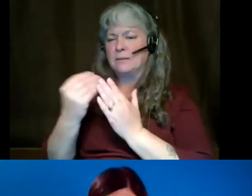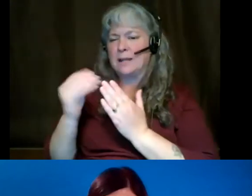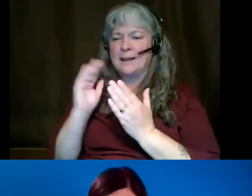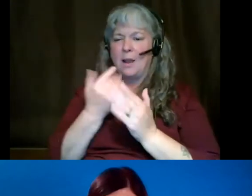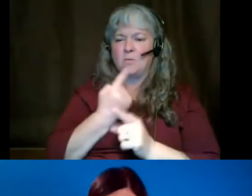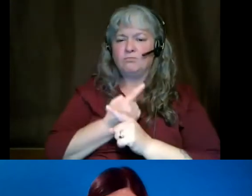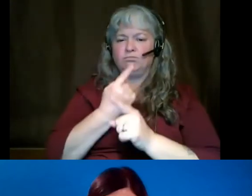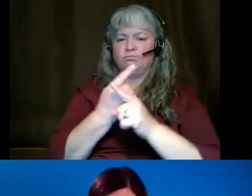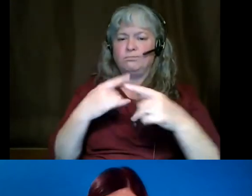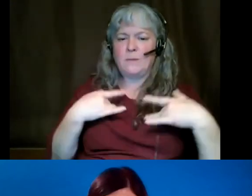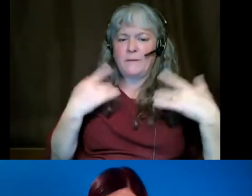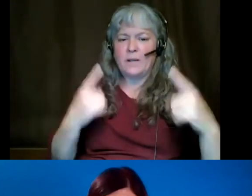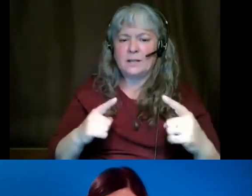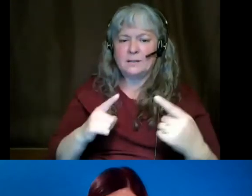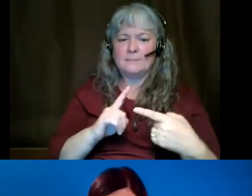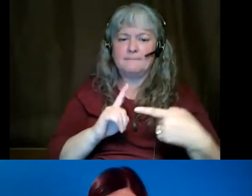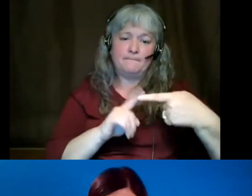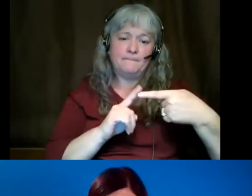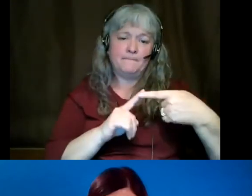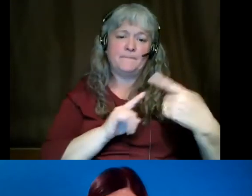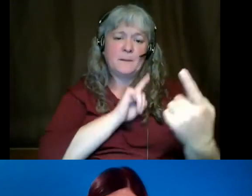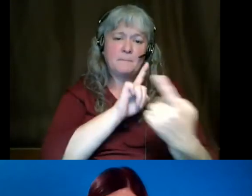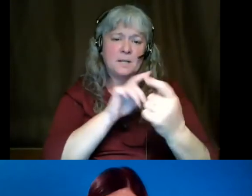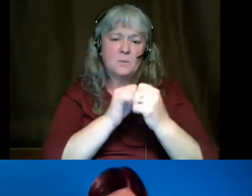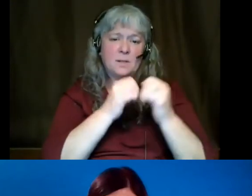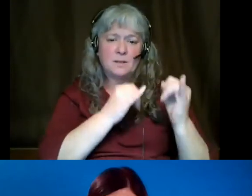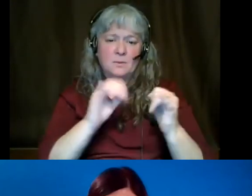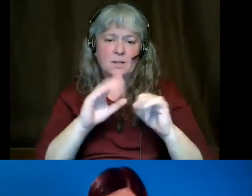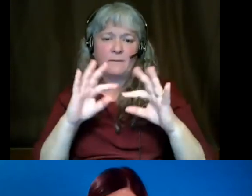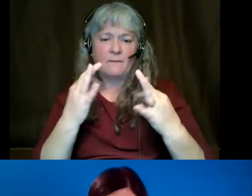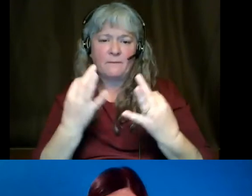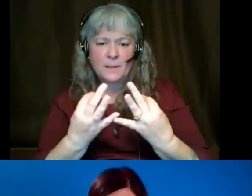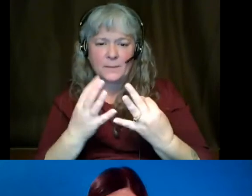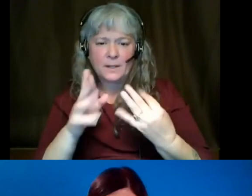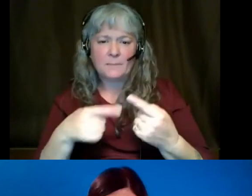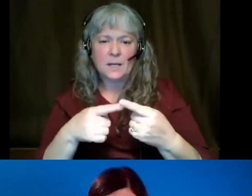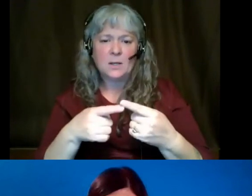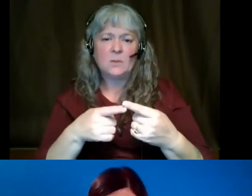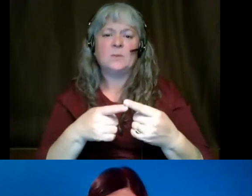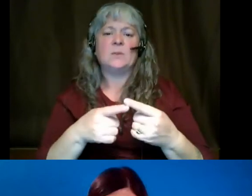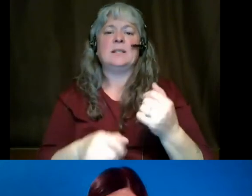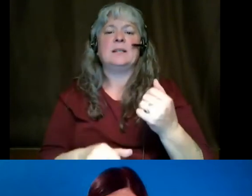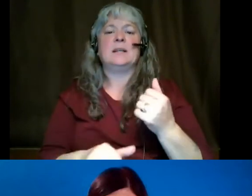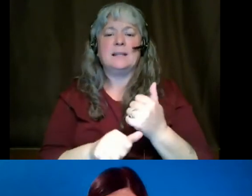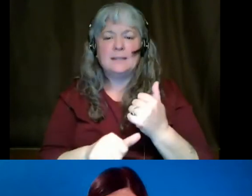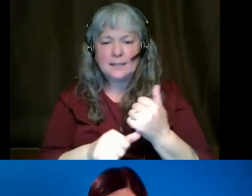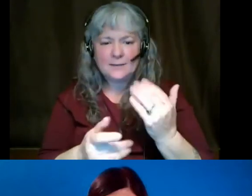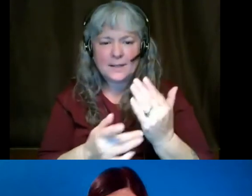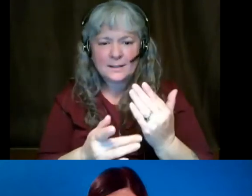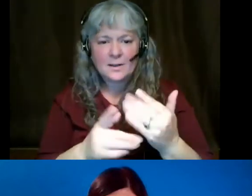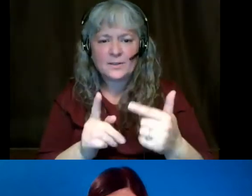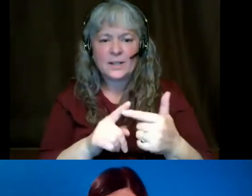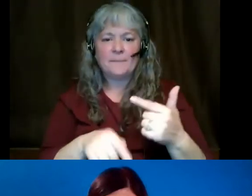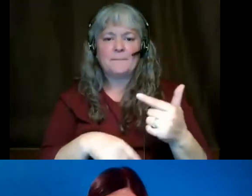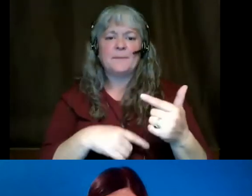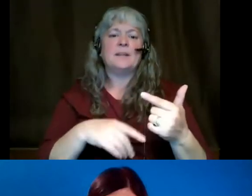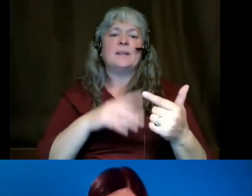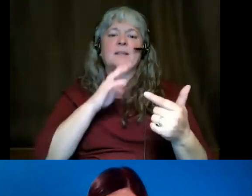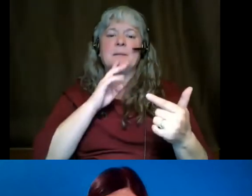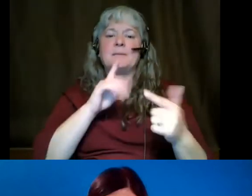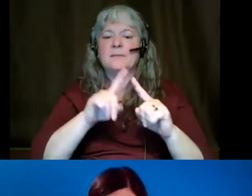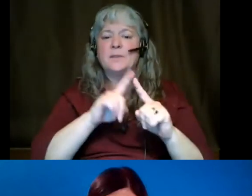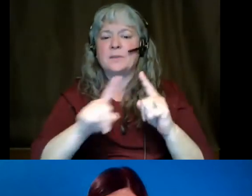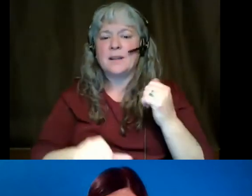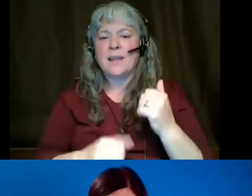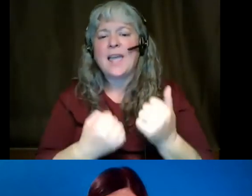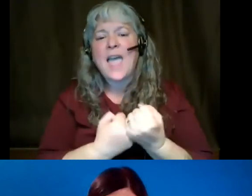and families, speak at advocacy group meetings, speak at conferences, speak at staff meetings for county boards, COGS, or other